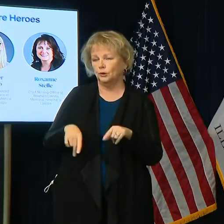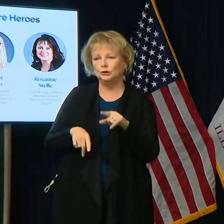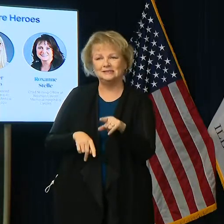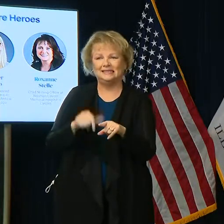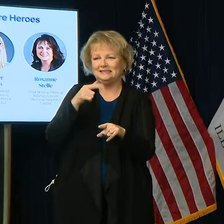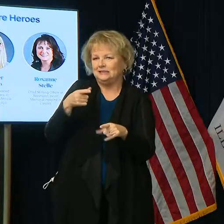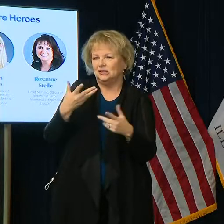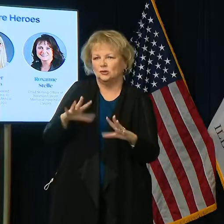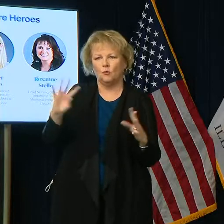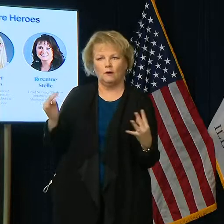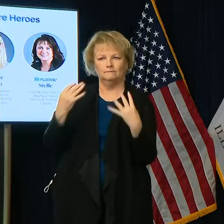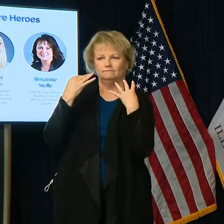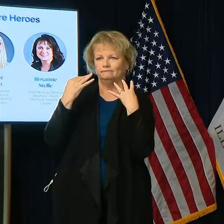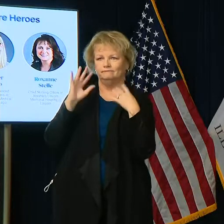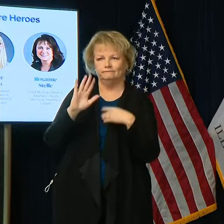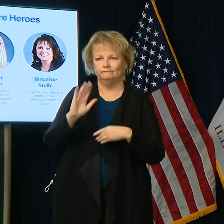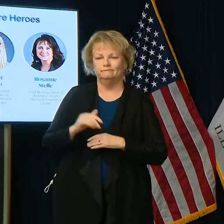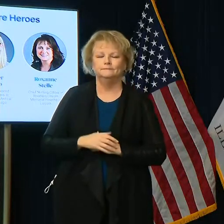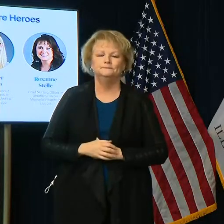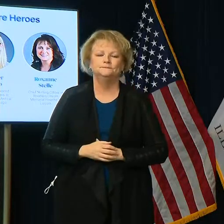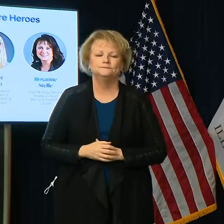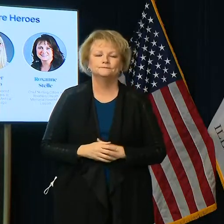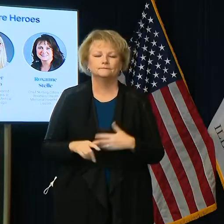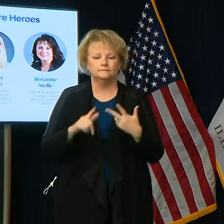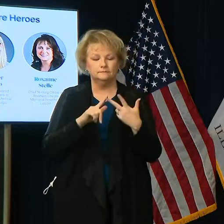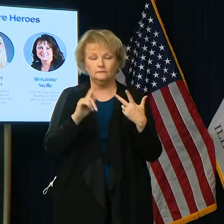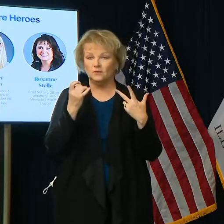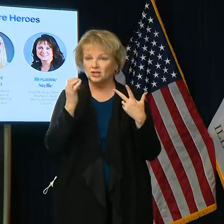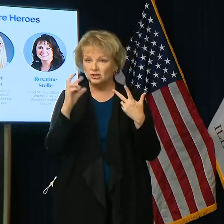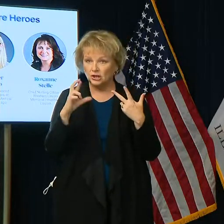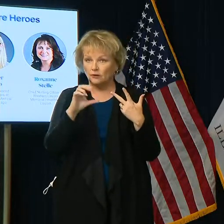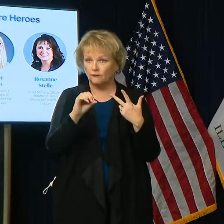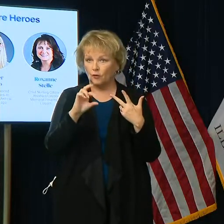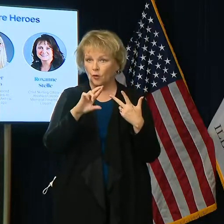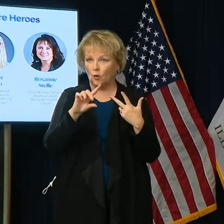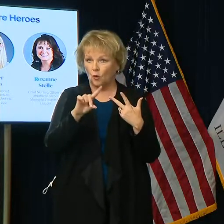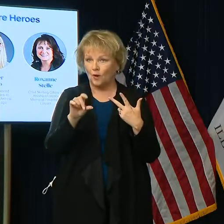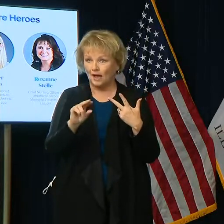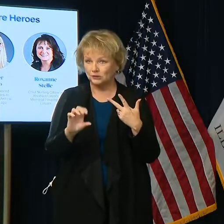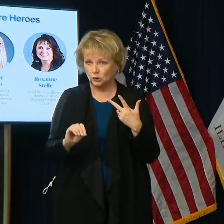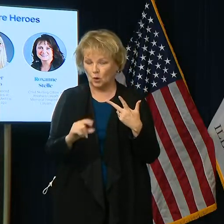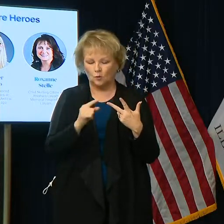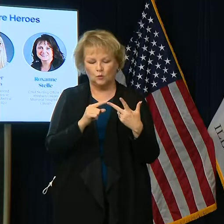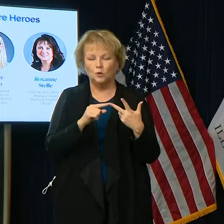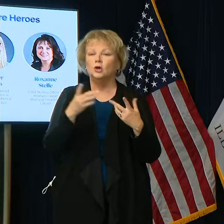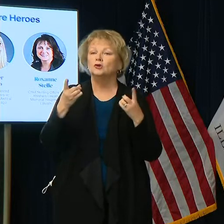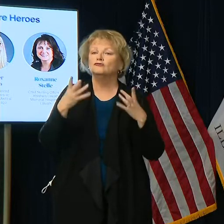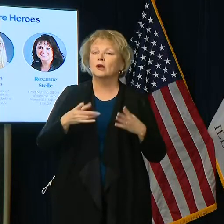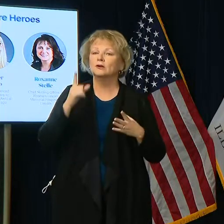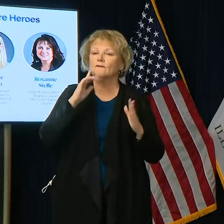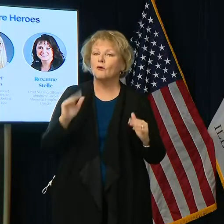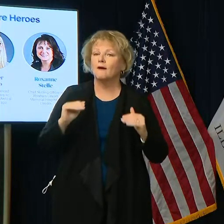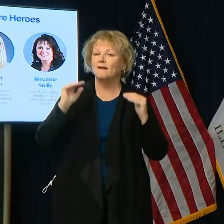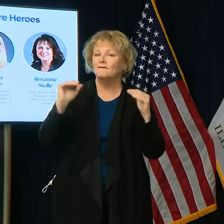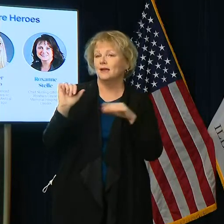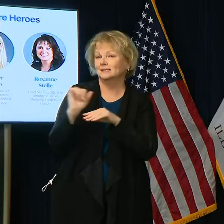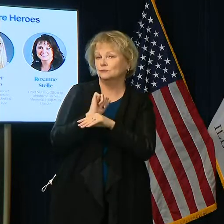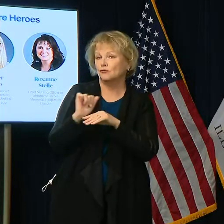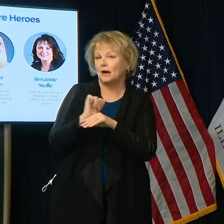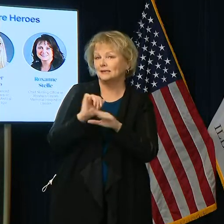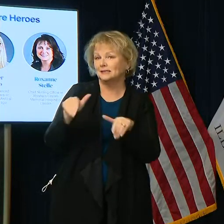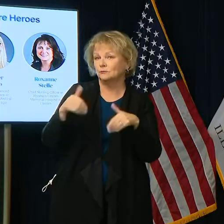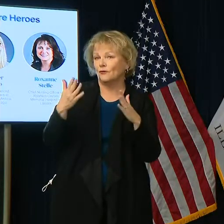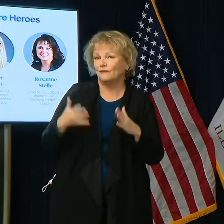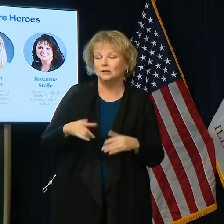interest in any fanfare. Or Jennifer Orozco, the Director of Advanced Practice Providers